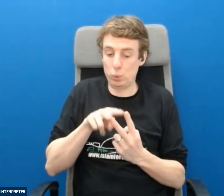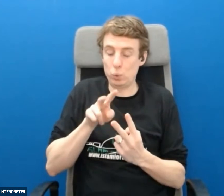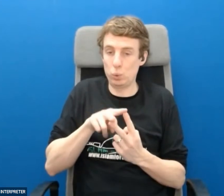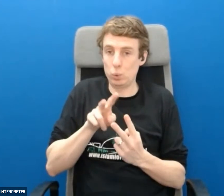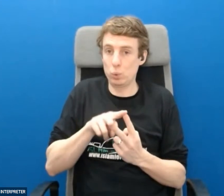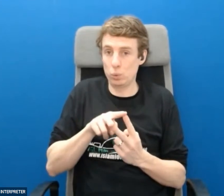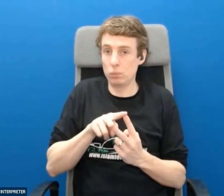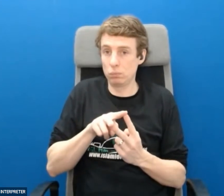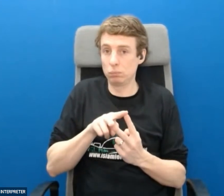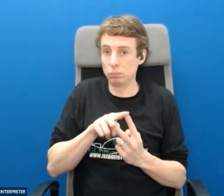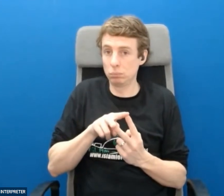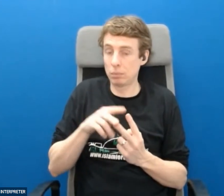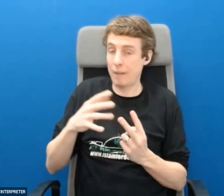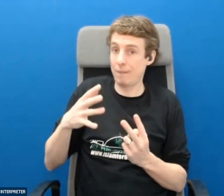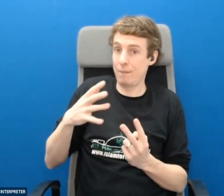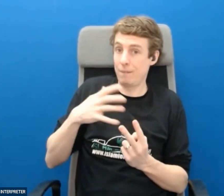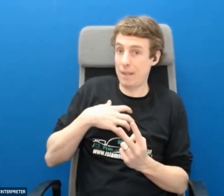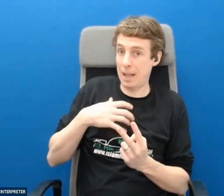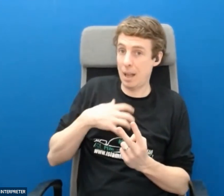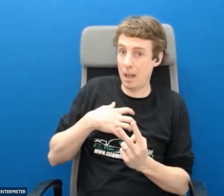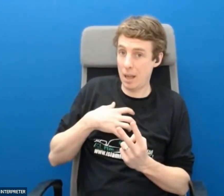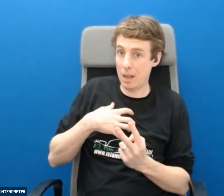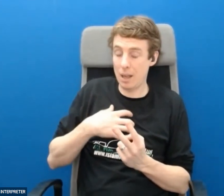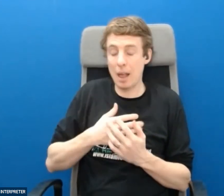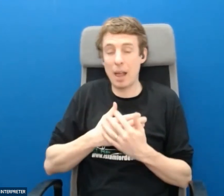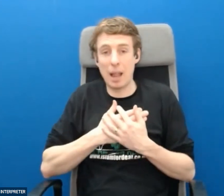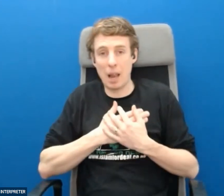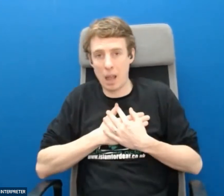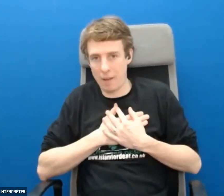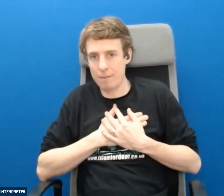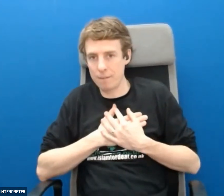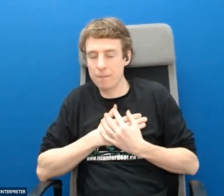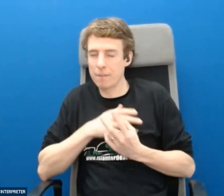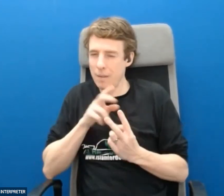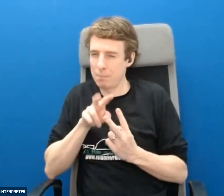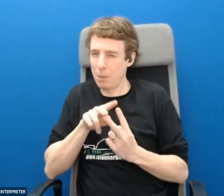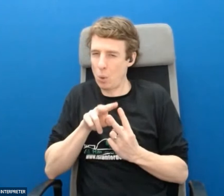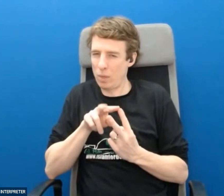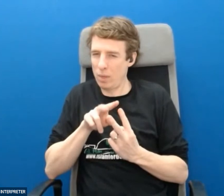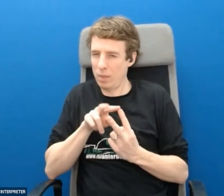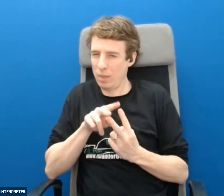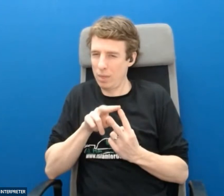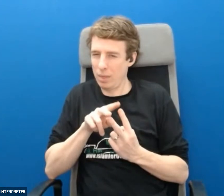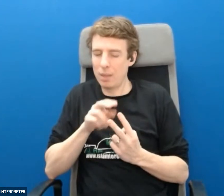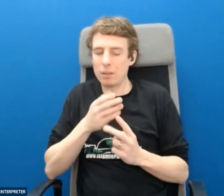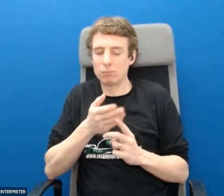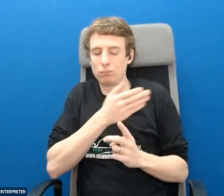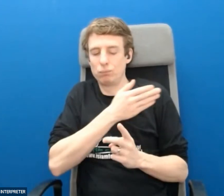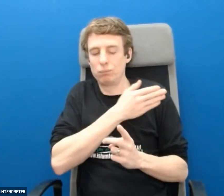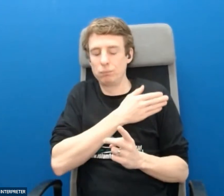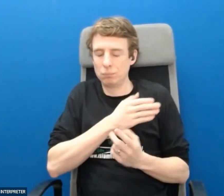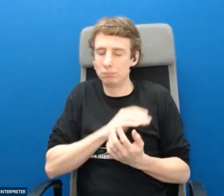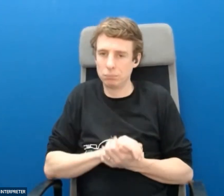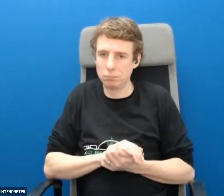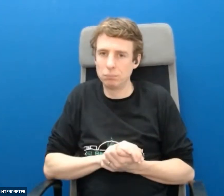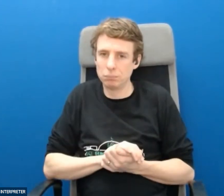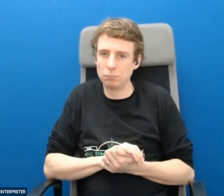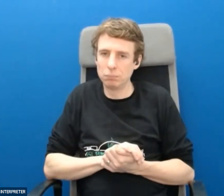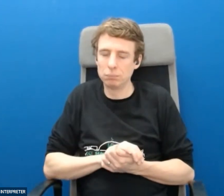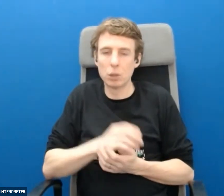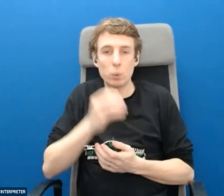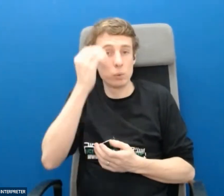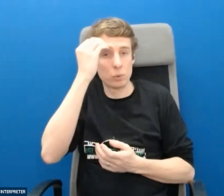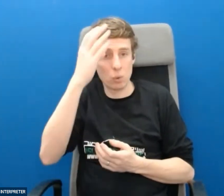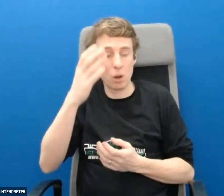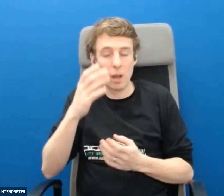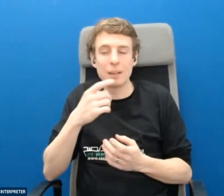So out of having fear and love of Allah. So some of the early scholars said that indeed these are two